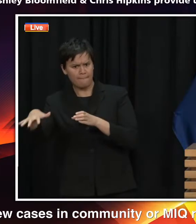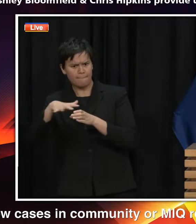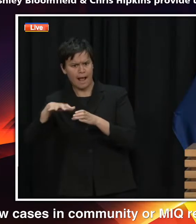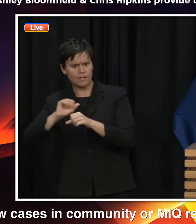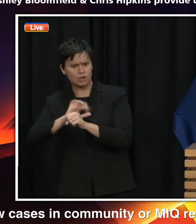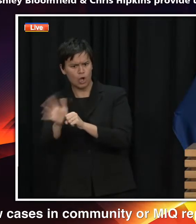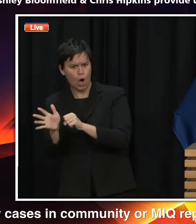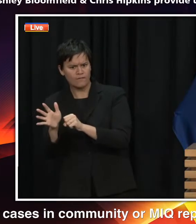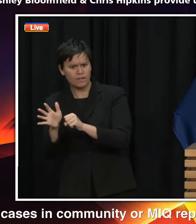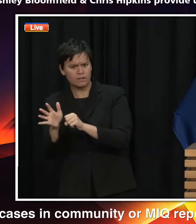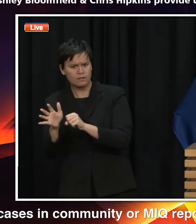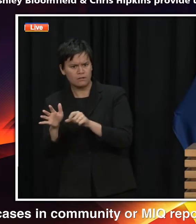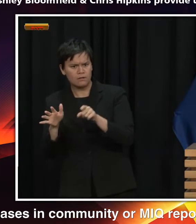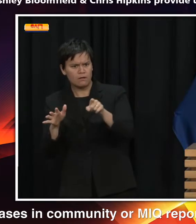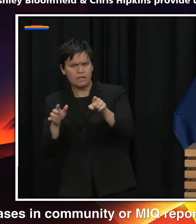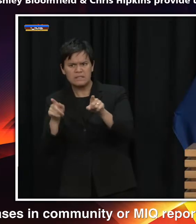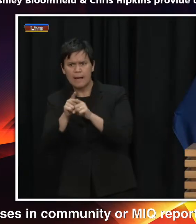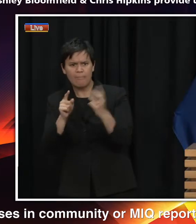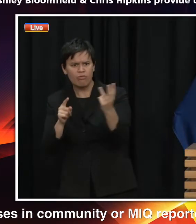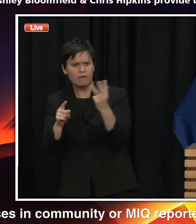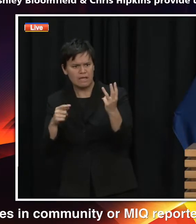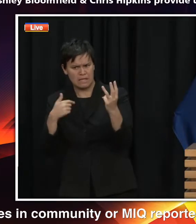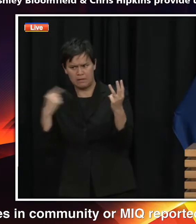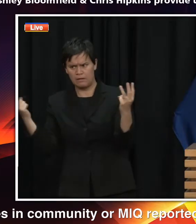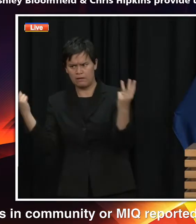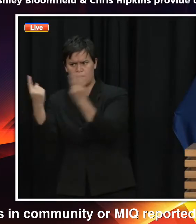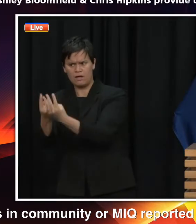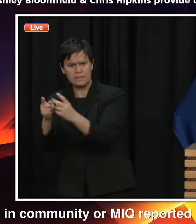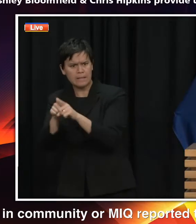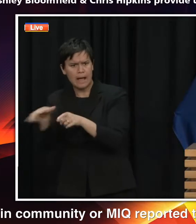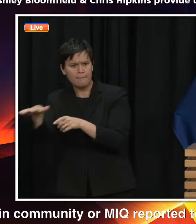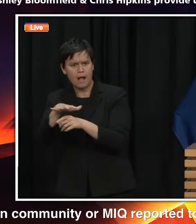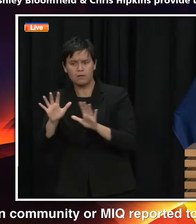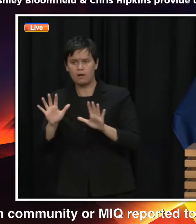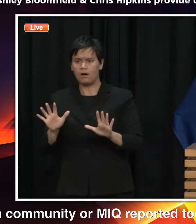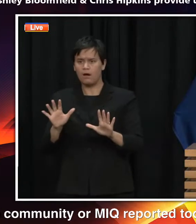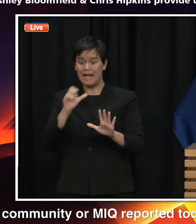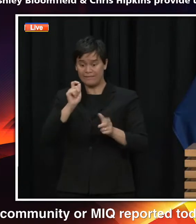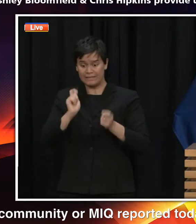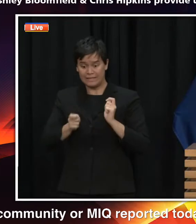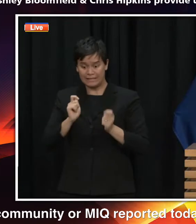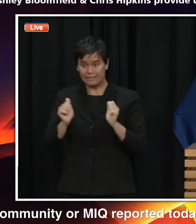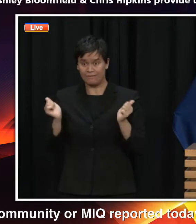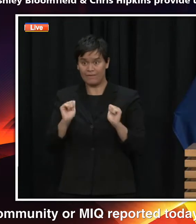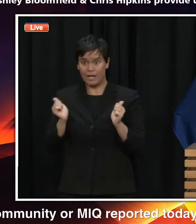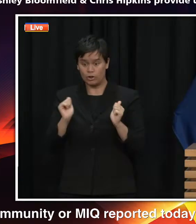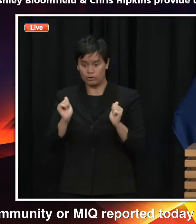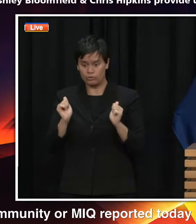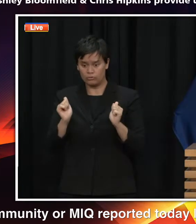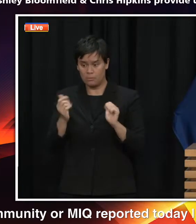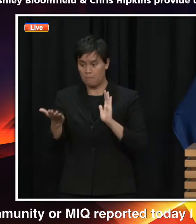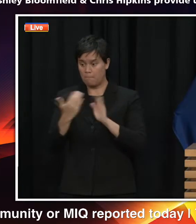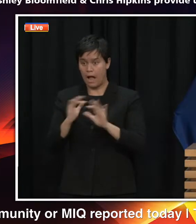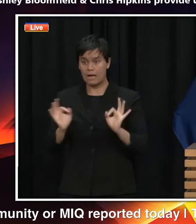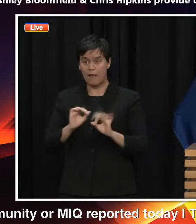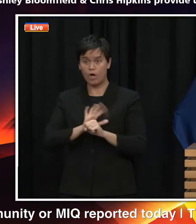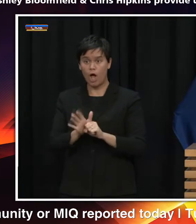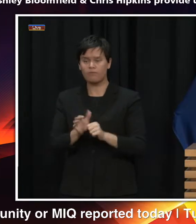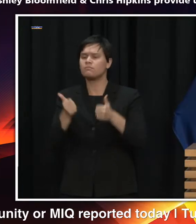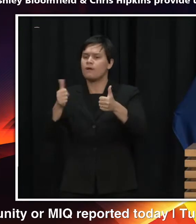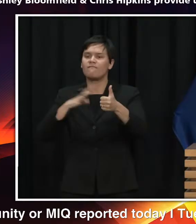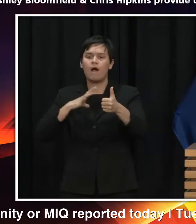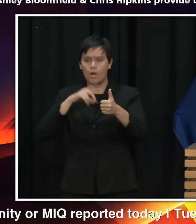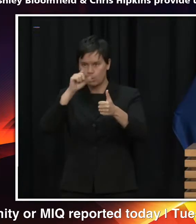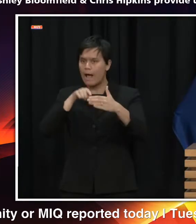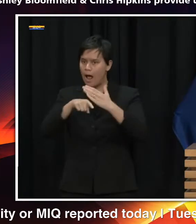about their daily lives, but of course be aware of symptoms, and if you do develop those, please isolate and seek a test.